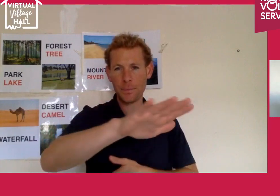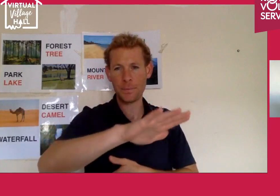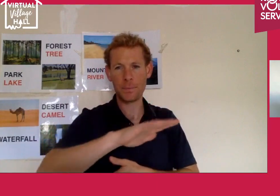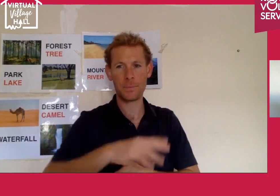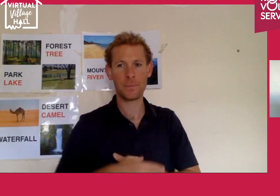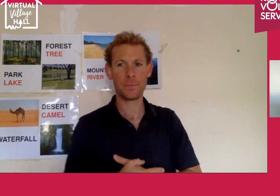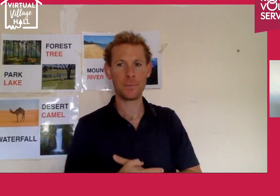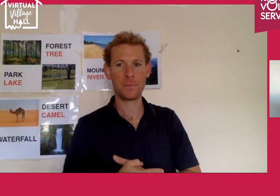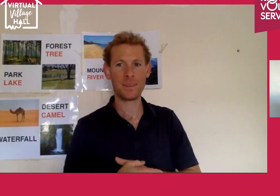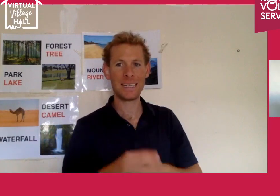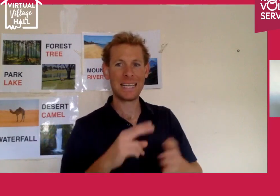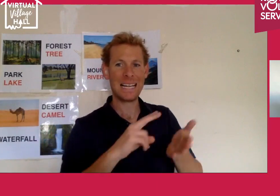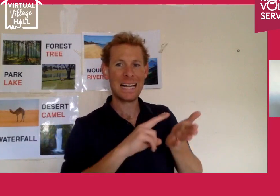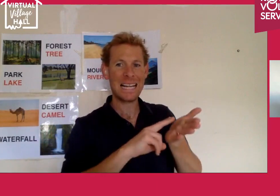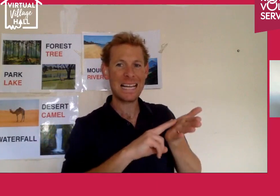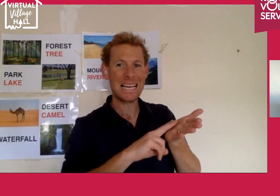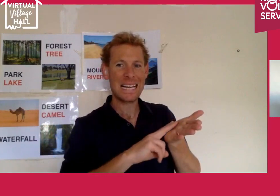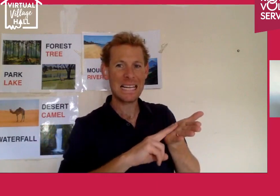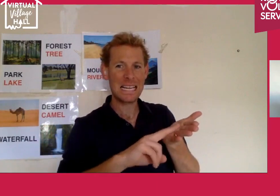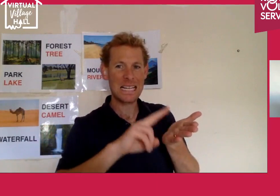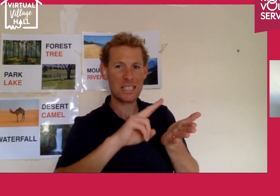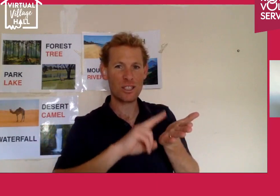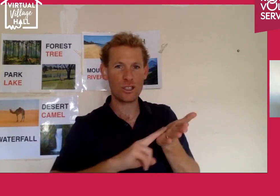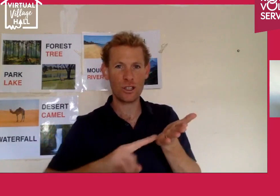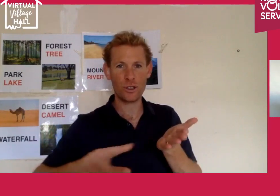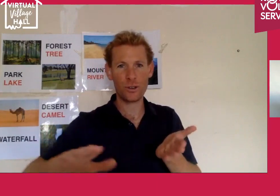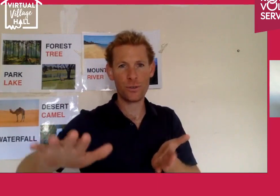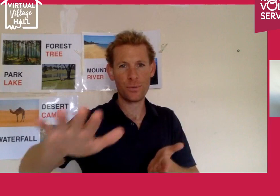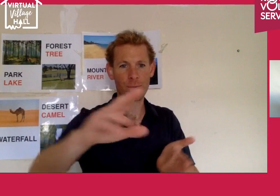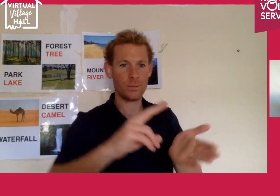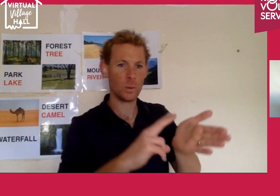So nature signs, nature.